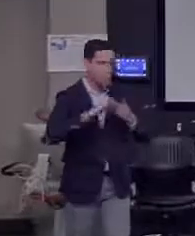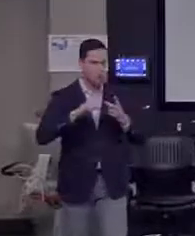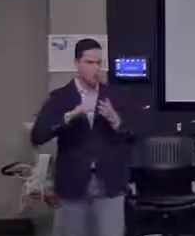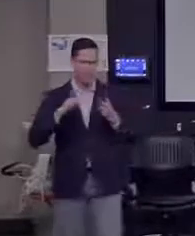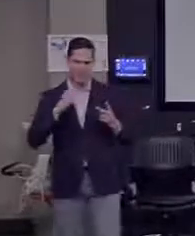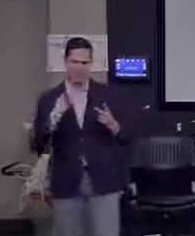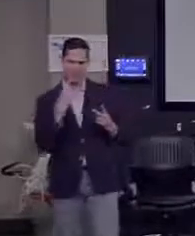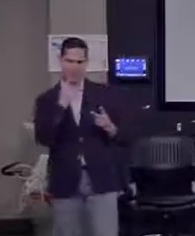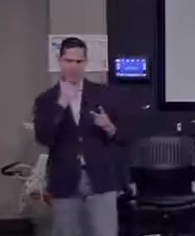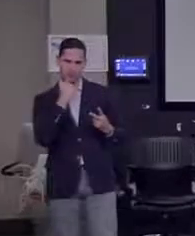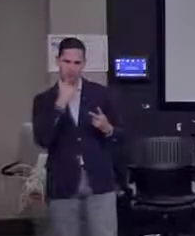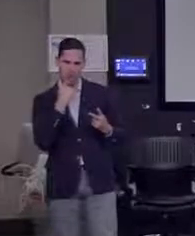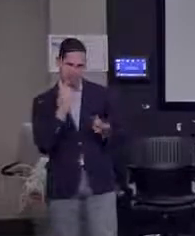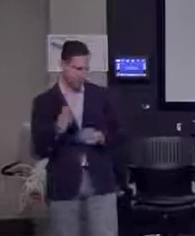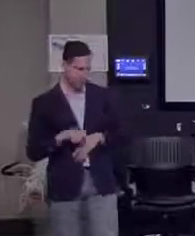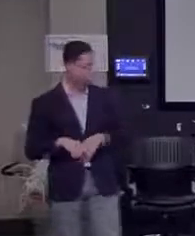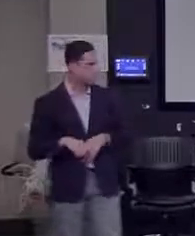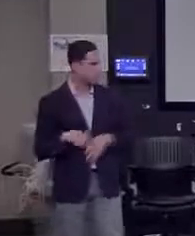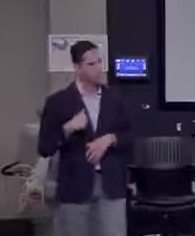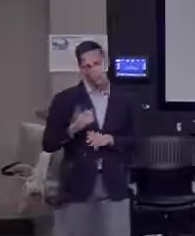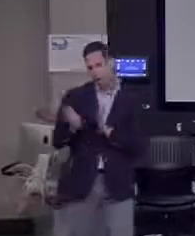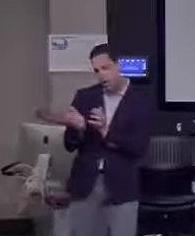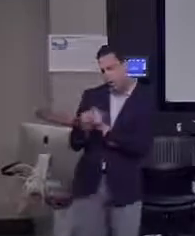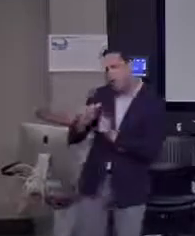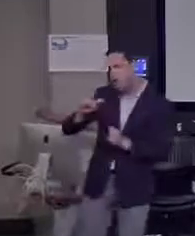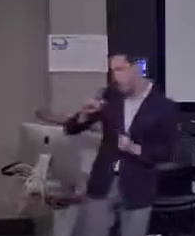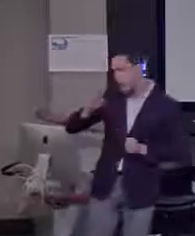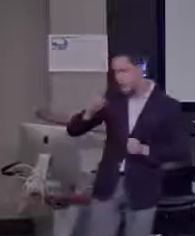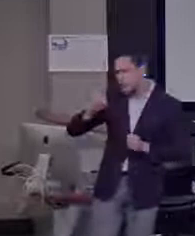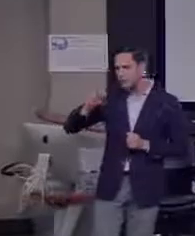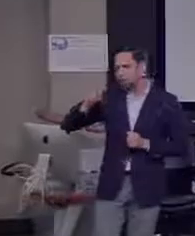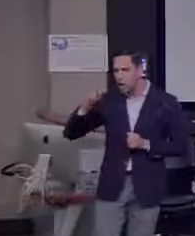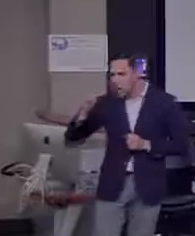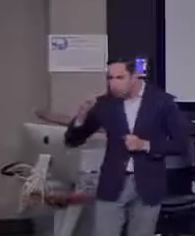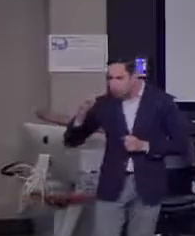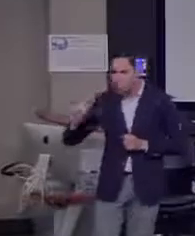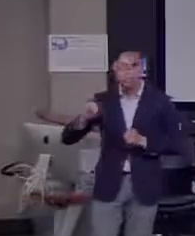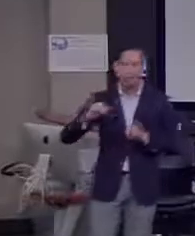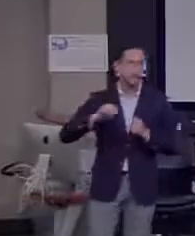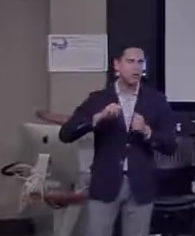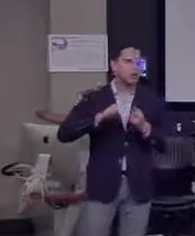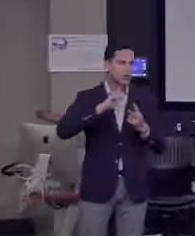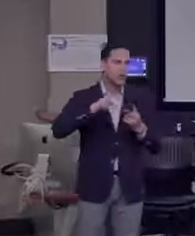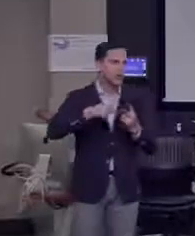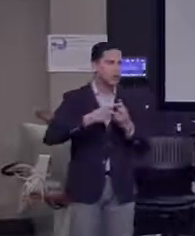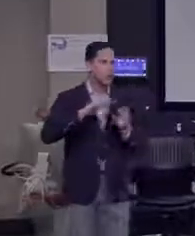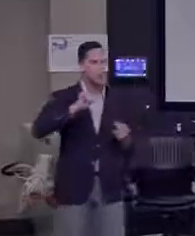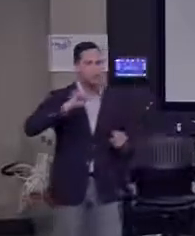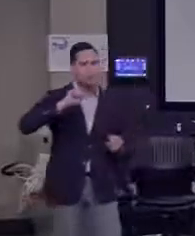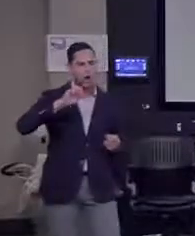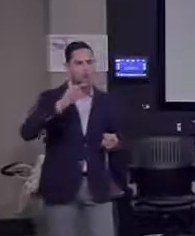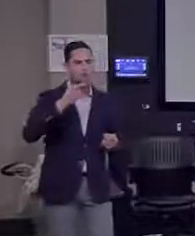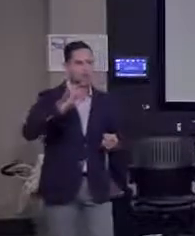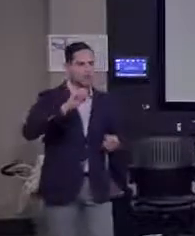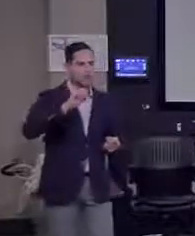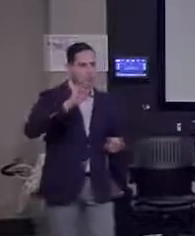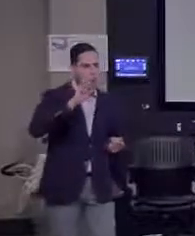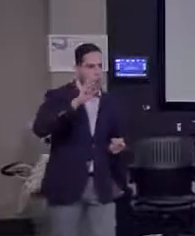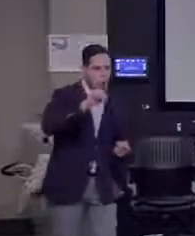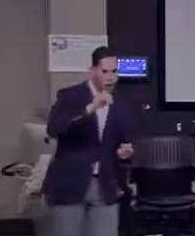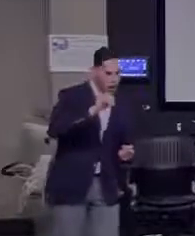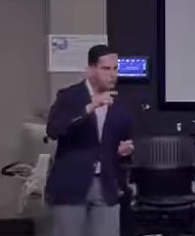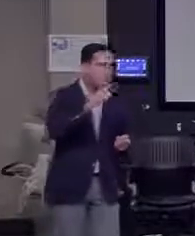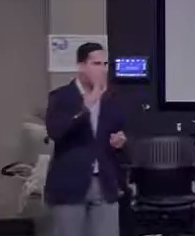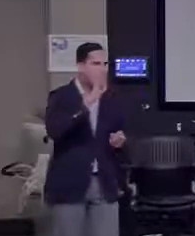to Lauren and Roger, and we talked to Margaret Owen, who did all the sensitivity ratings on the NICHD study, and talk about